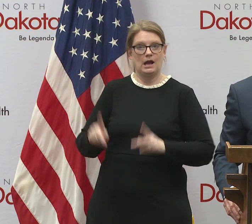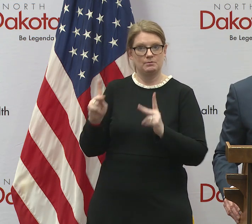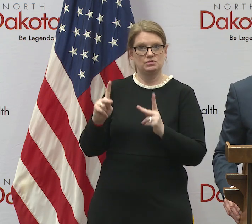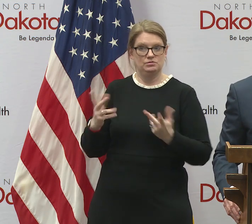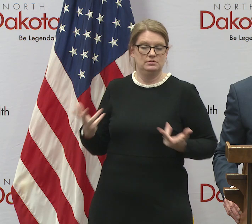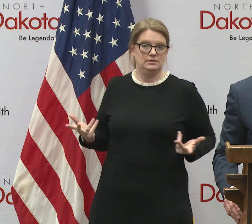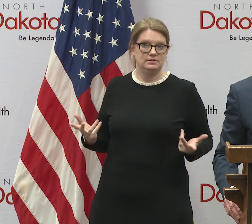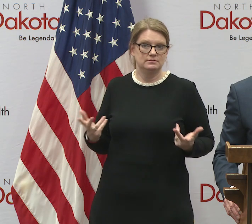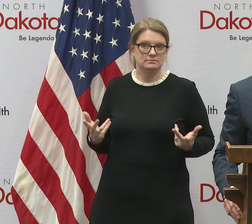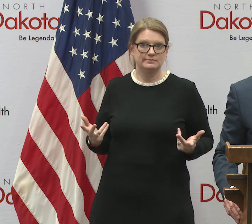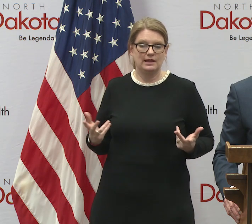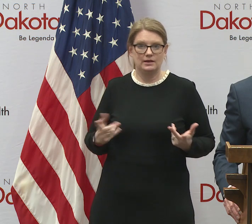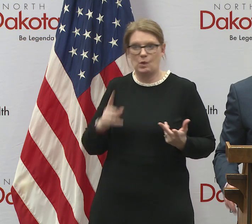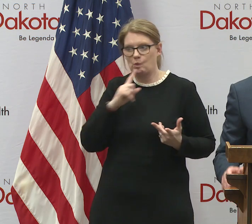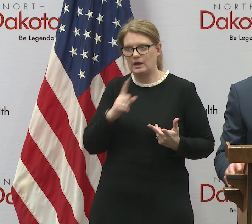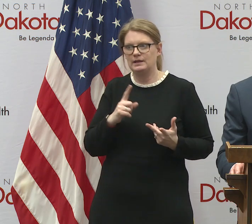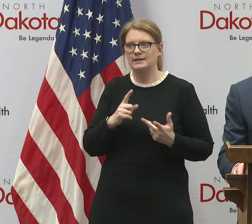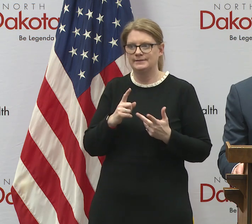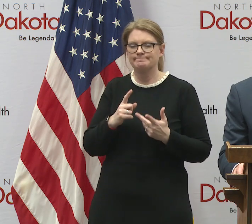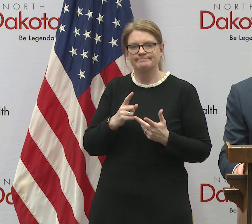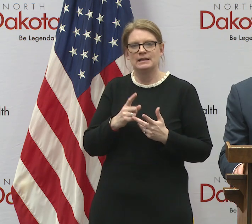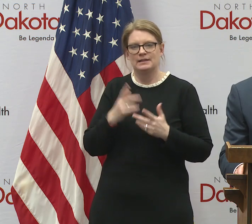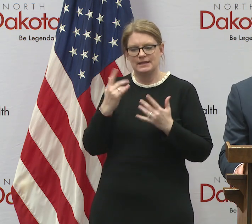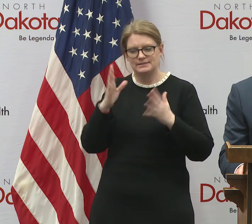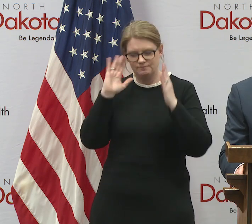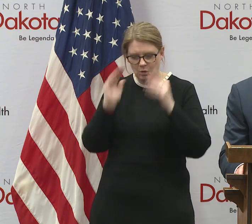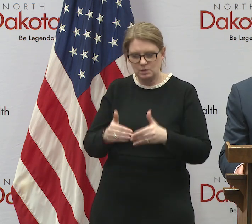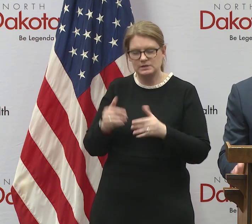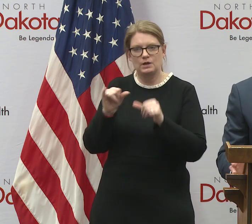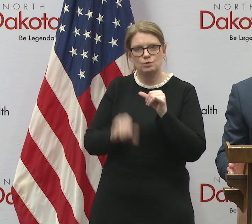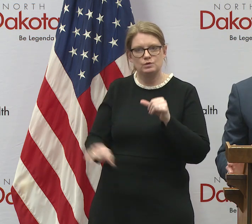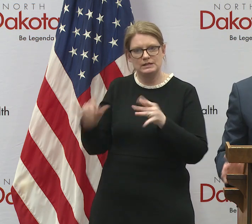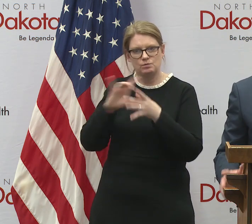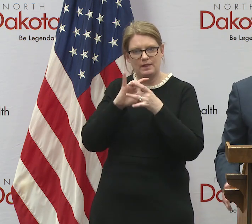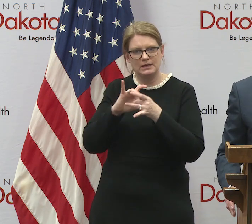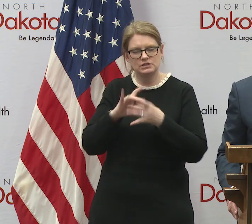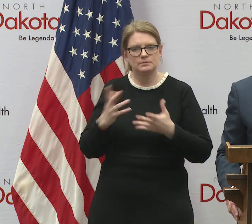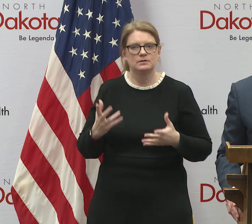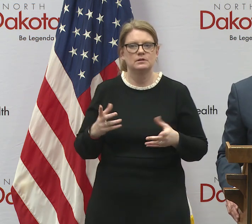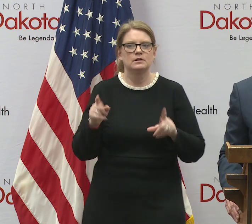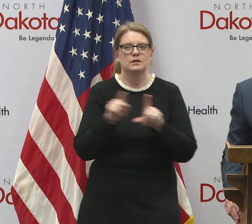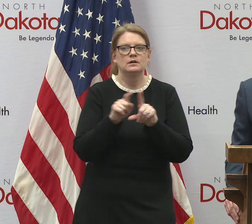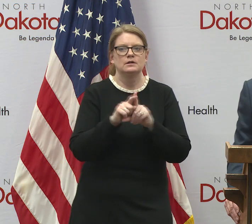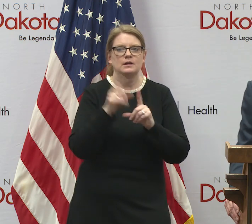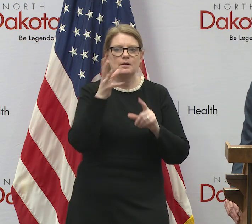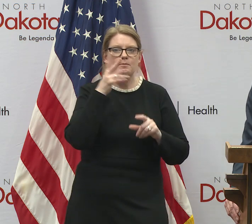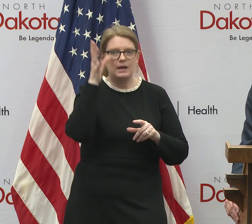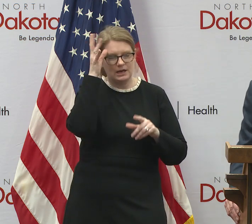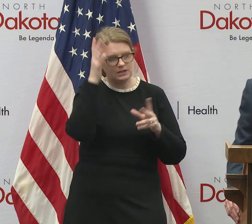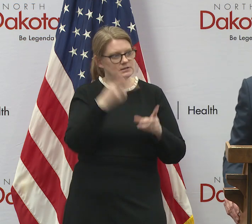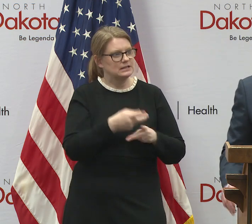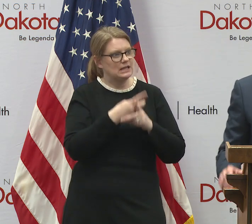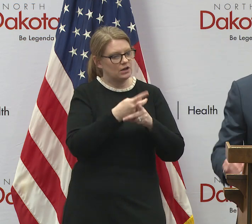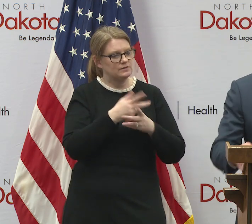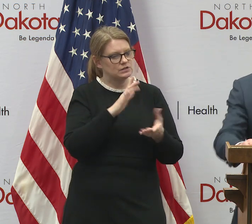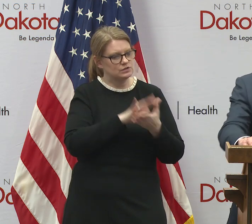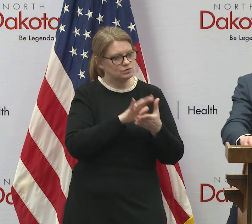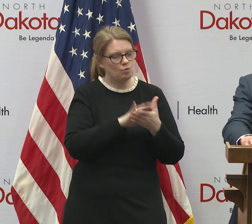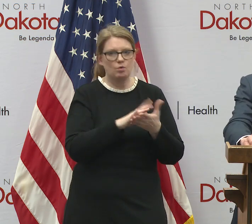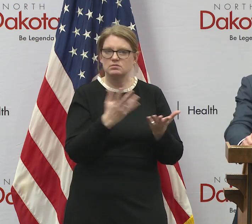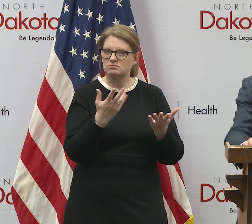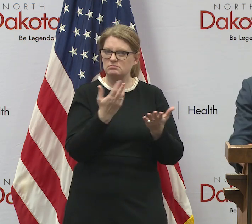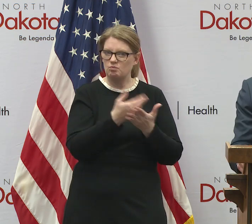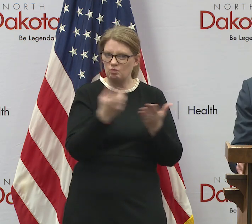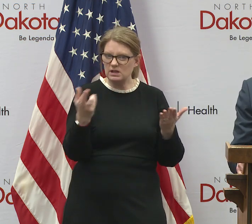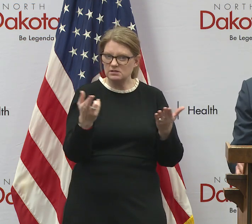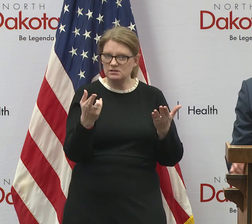strengthen their routines and their relationships. Additionally, parents, caregivers, schools, and others can find resources to